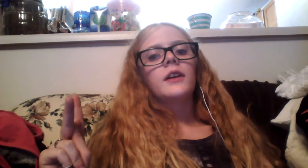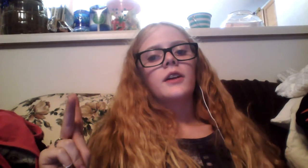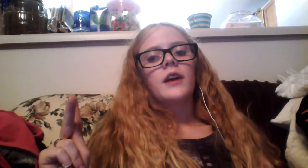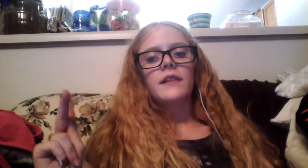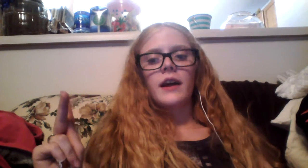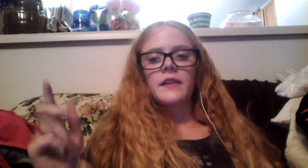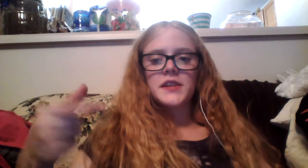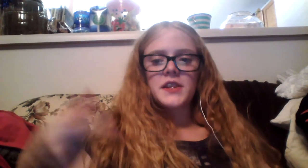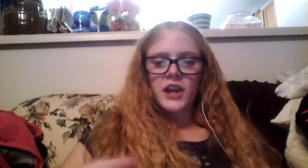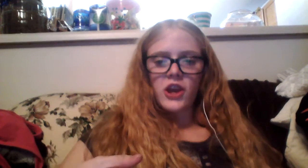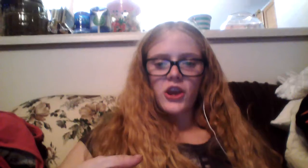And then this is Q.